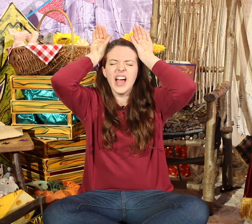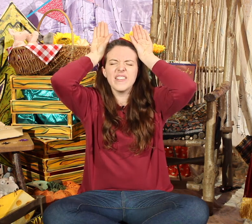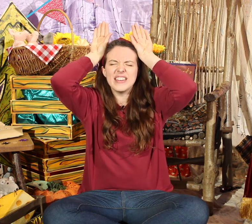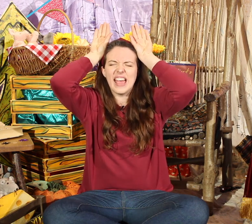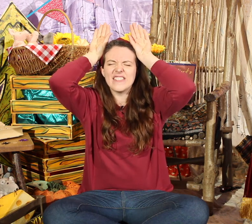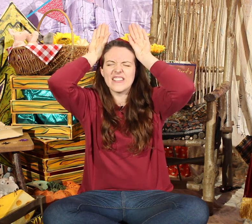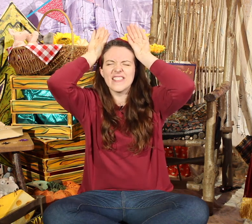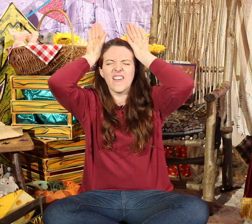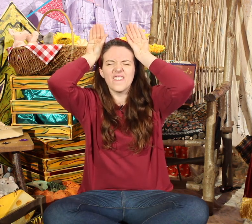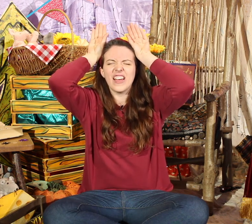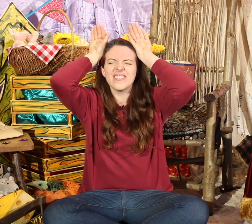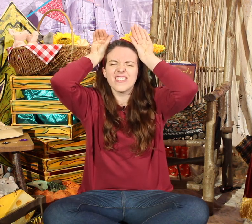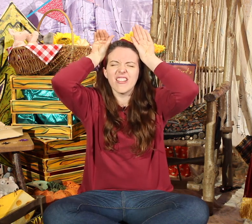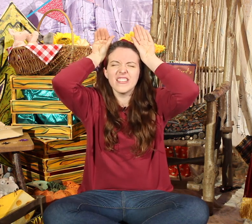I'm getting a little bit sleepy.